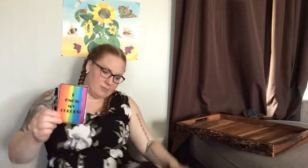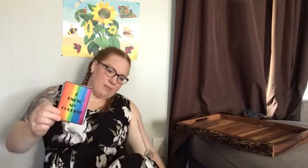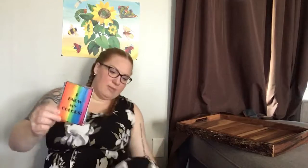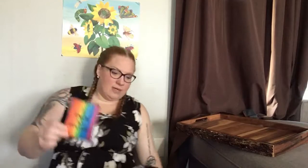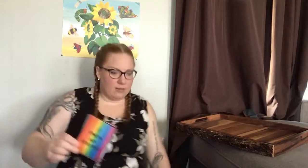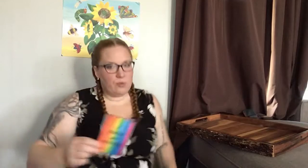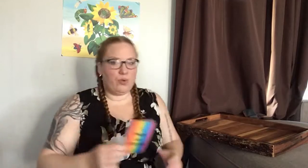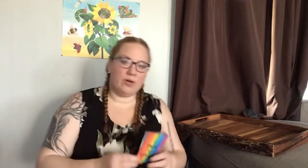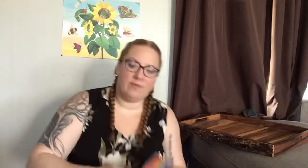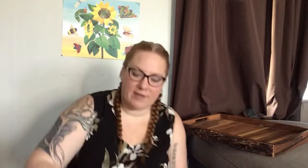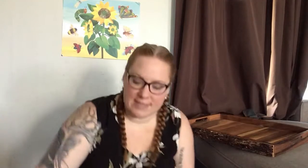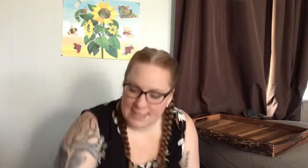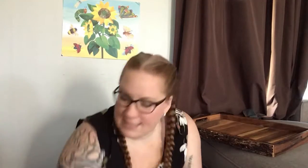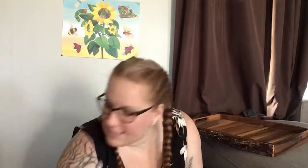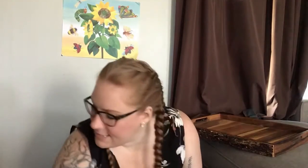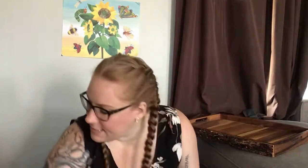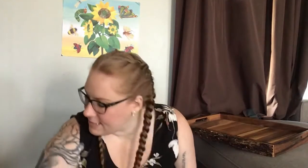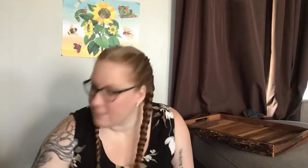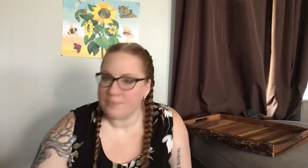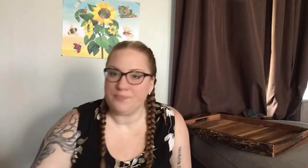I'm gonna fix this.